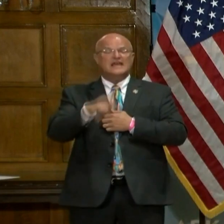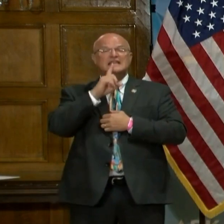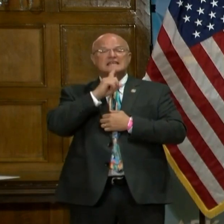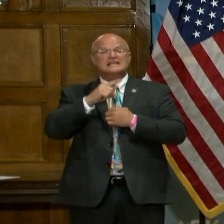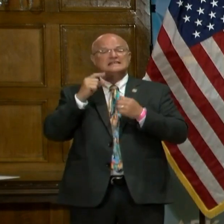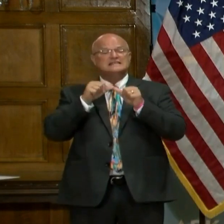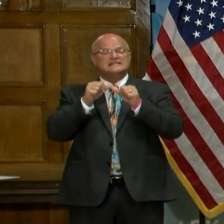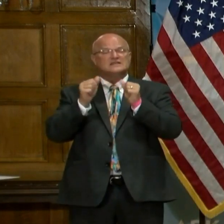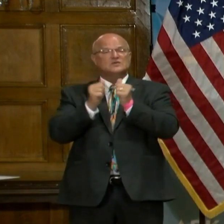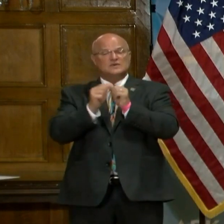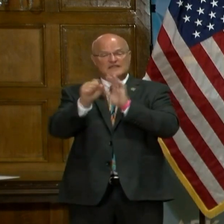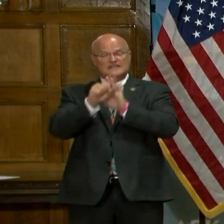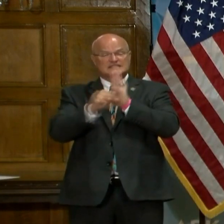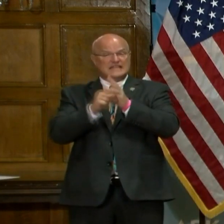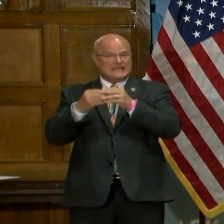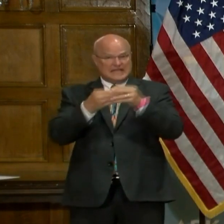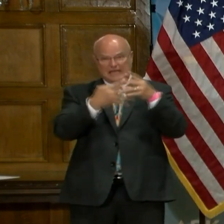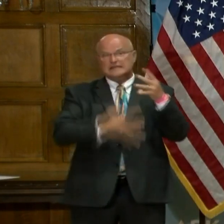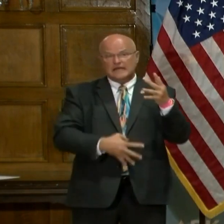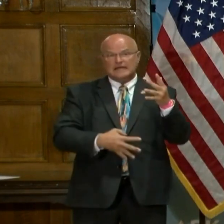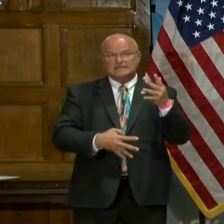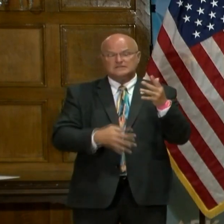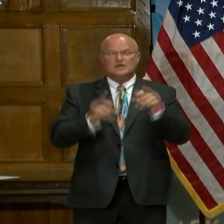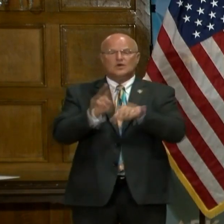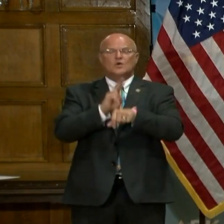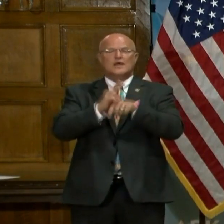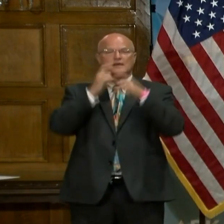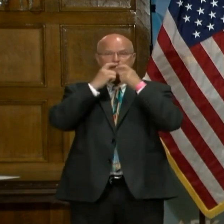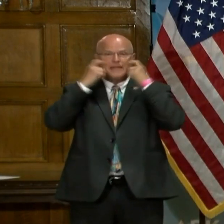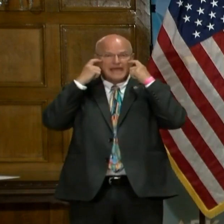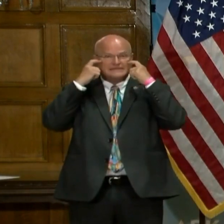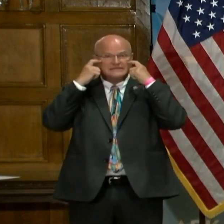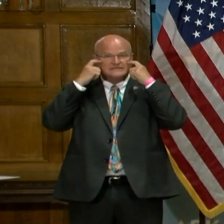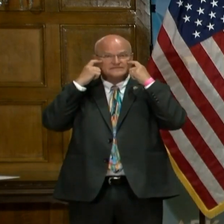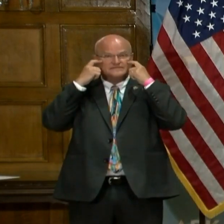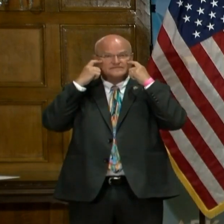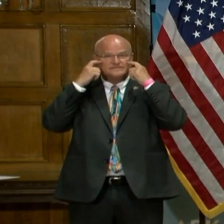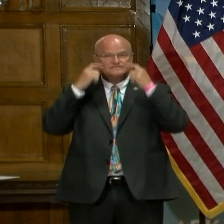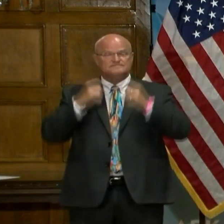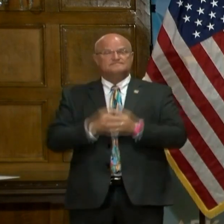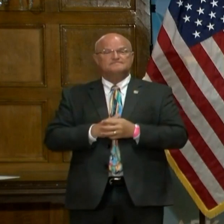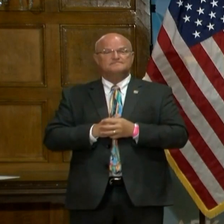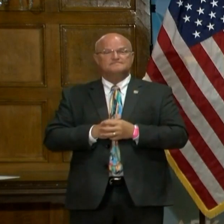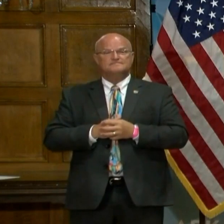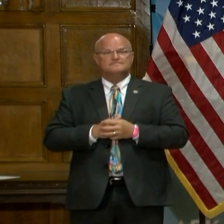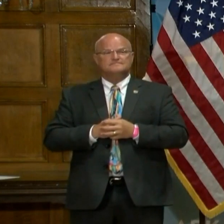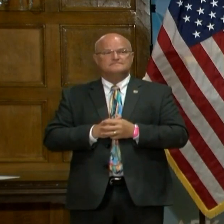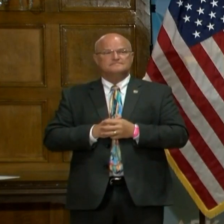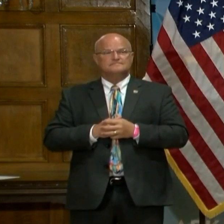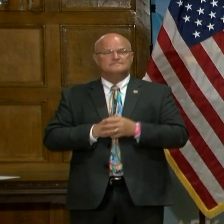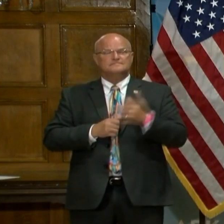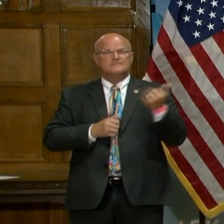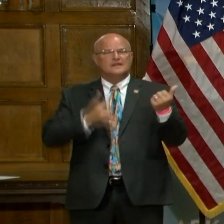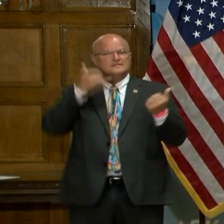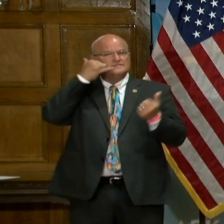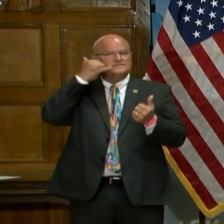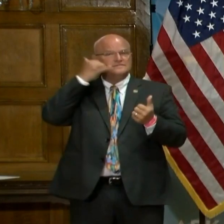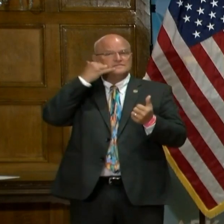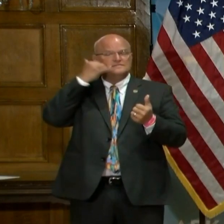it is consistent with the state guidelines on wearing masks. Let's go to